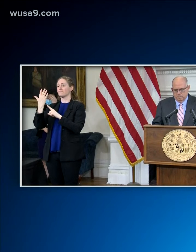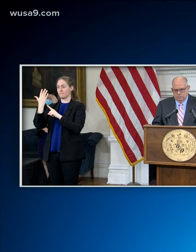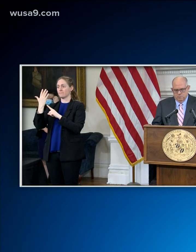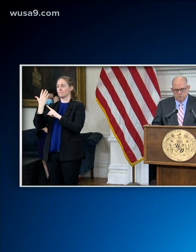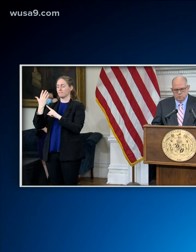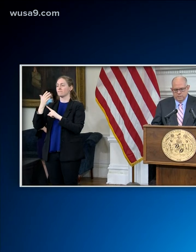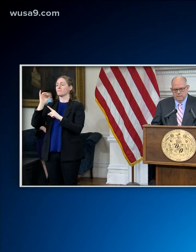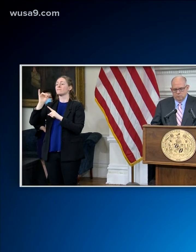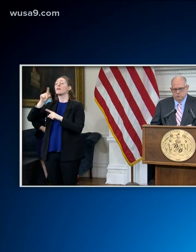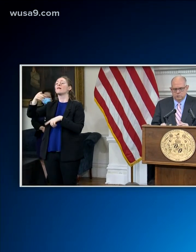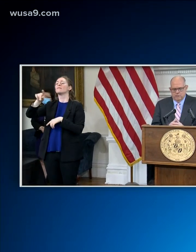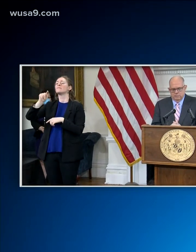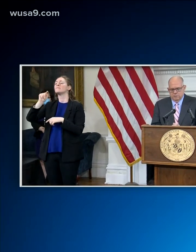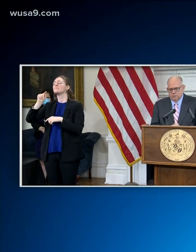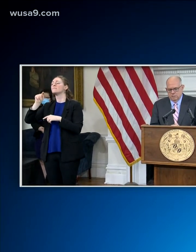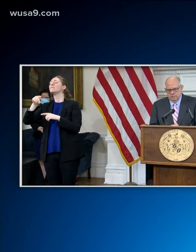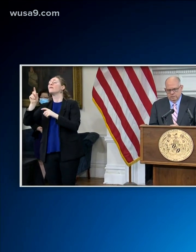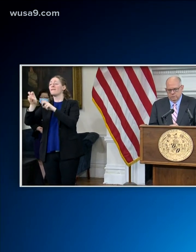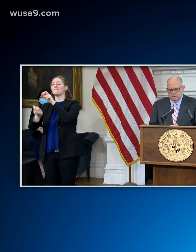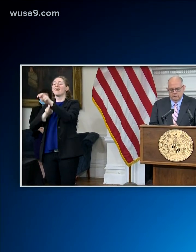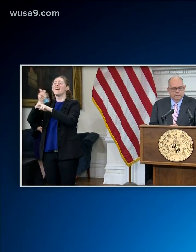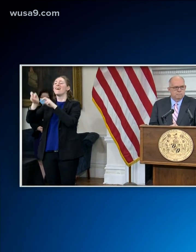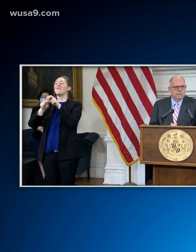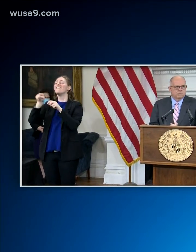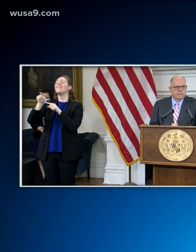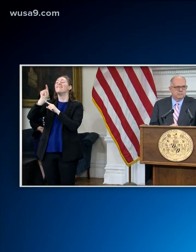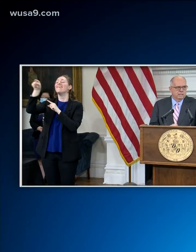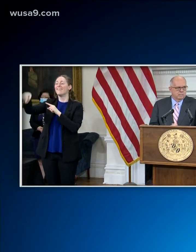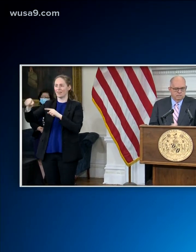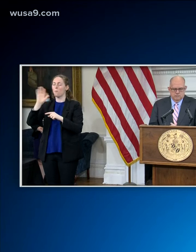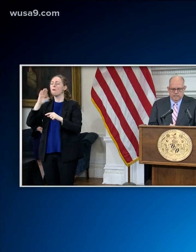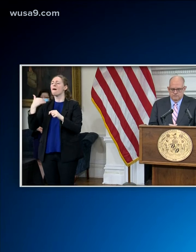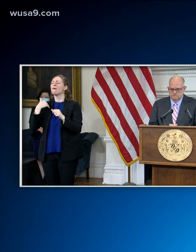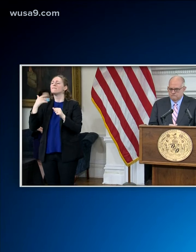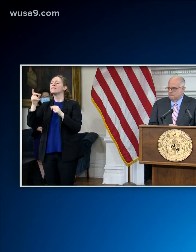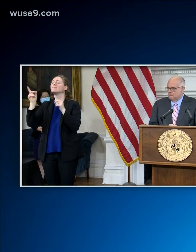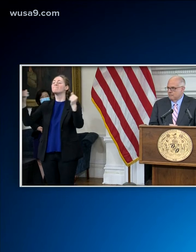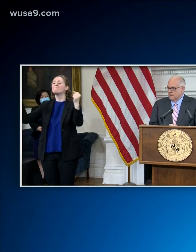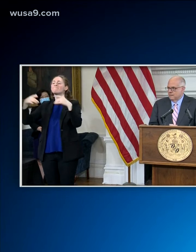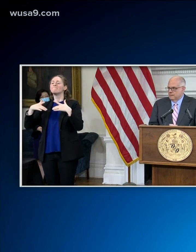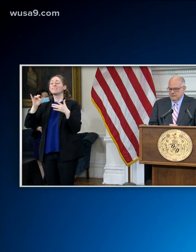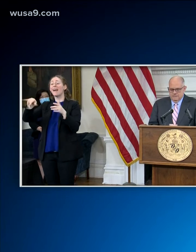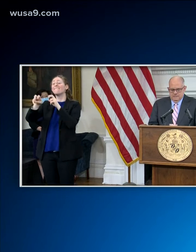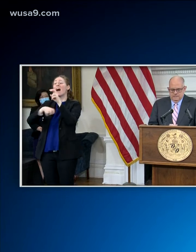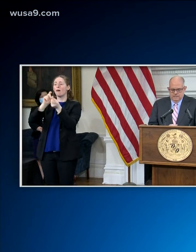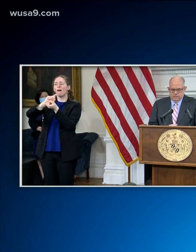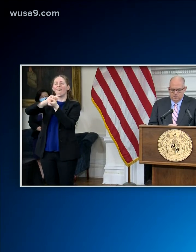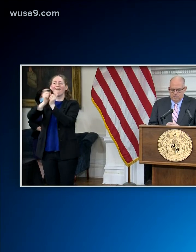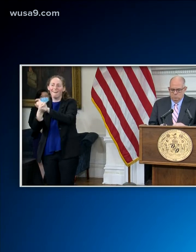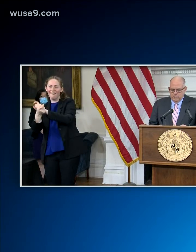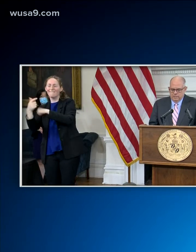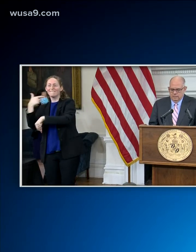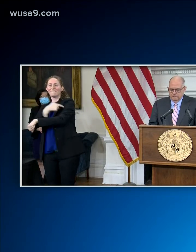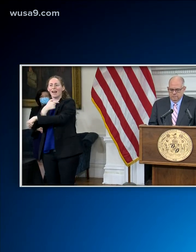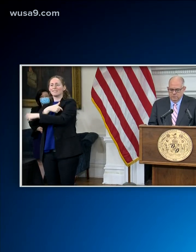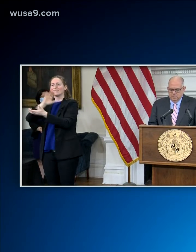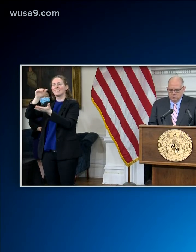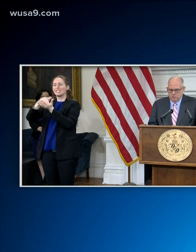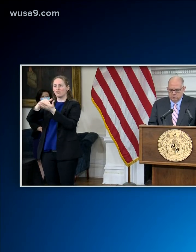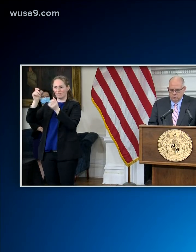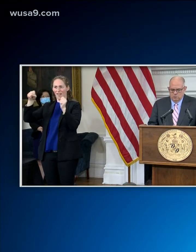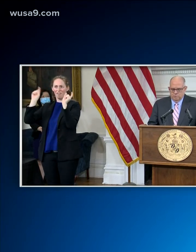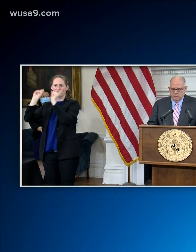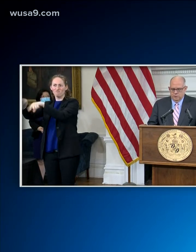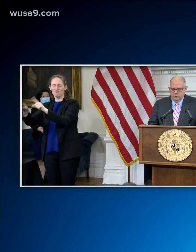partnership with Baltimore County, will transition into a state mass vaccination site. That same week, we